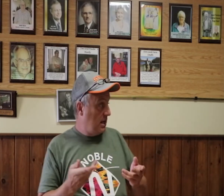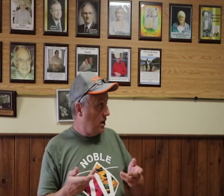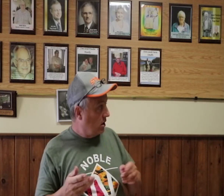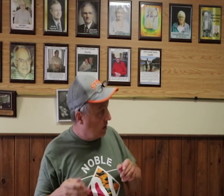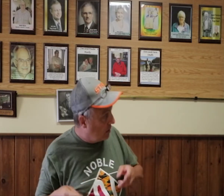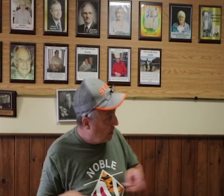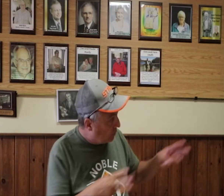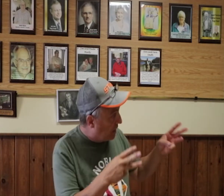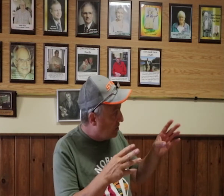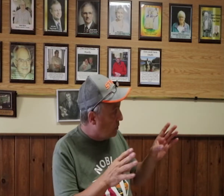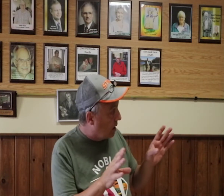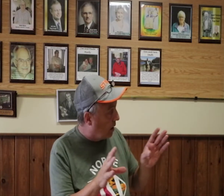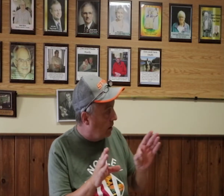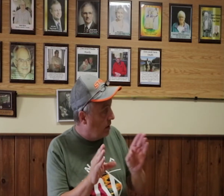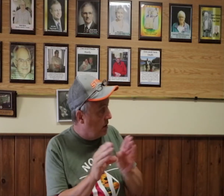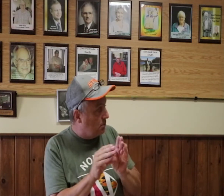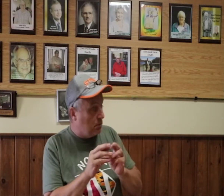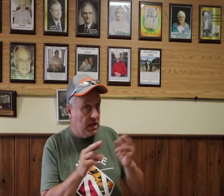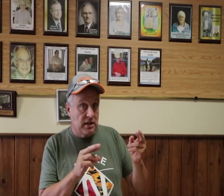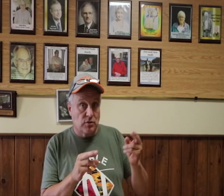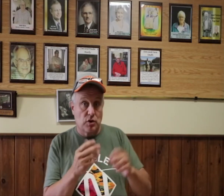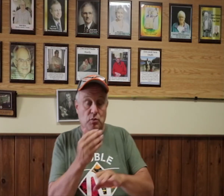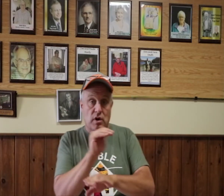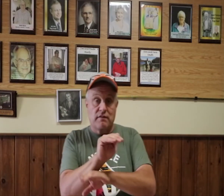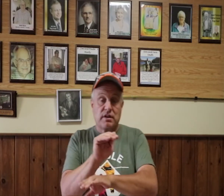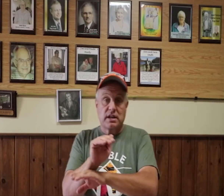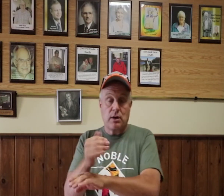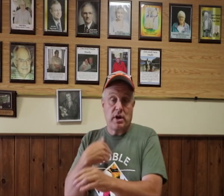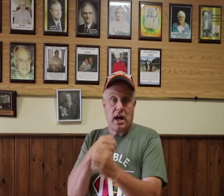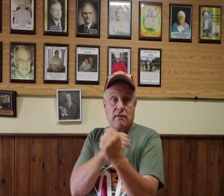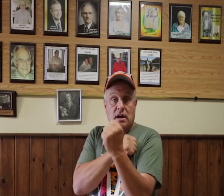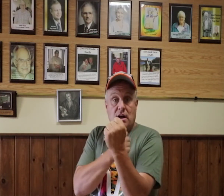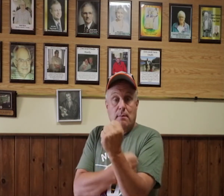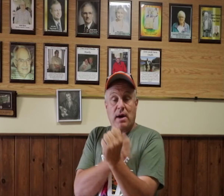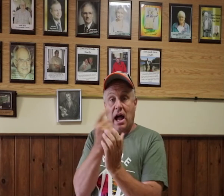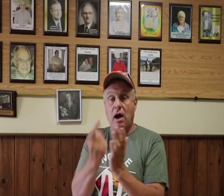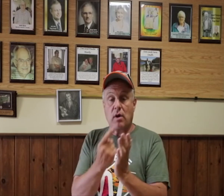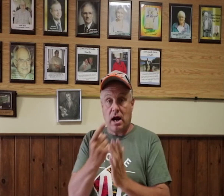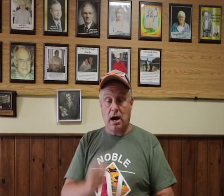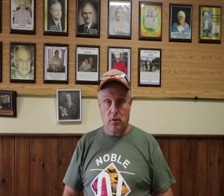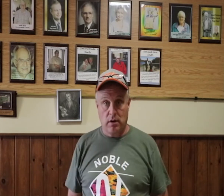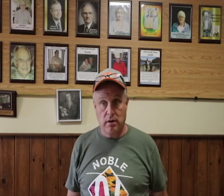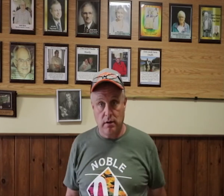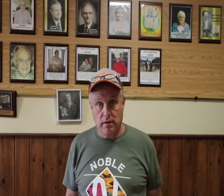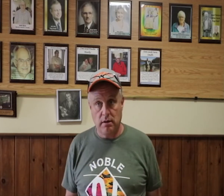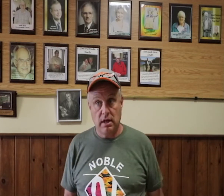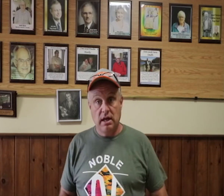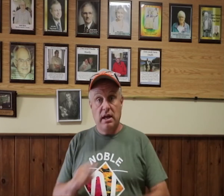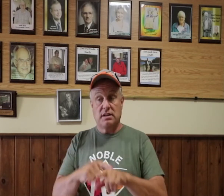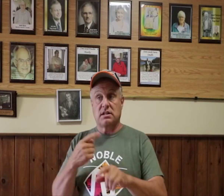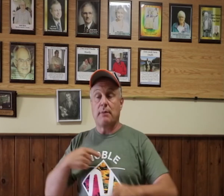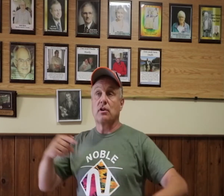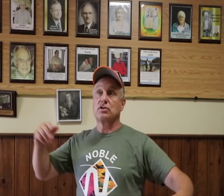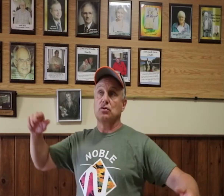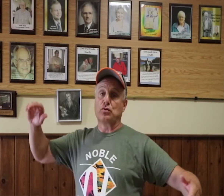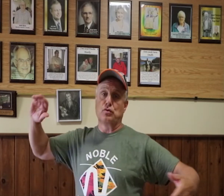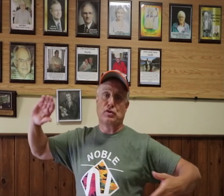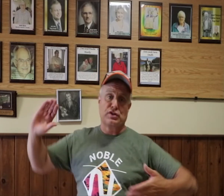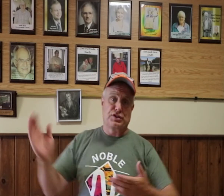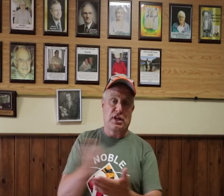here on the way to our meeting room where every night we have power hour. It's time for us to sing,